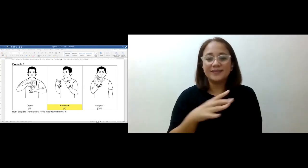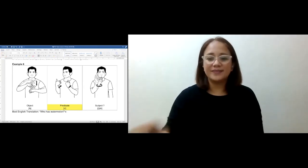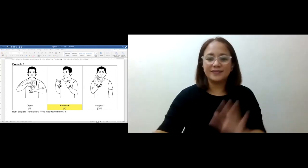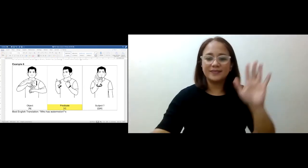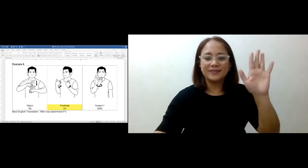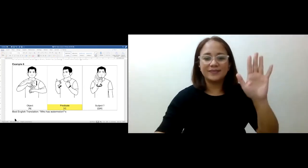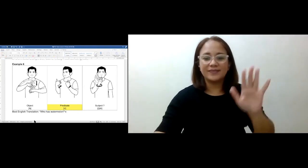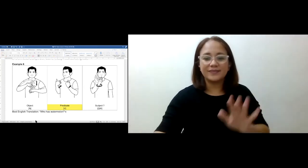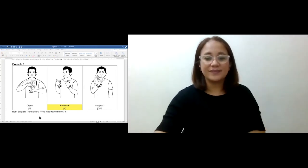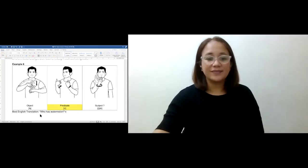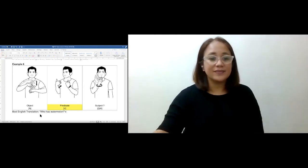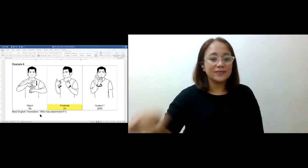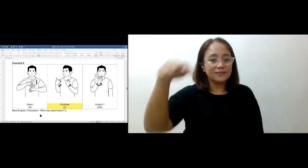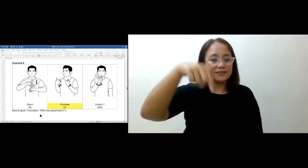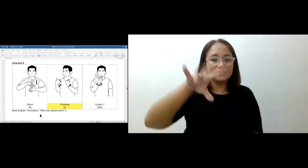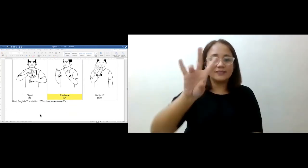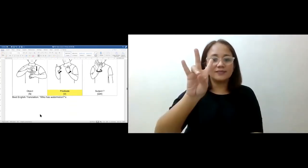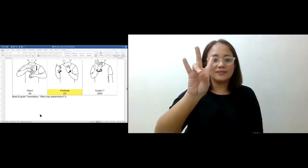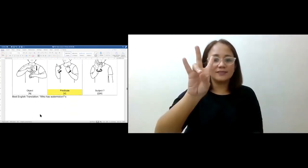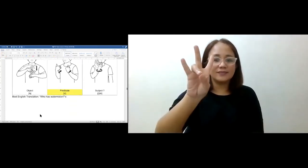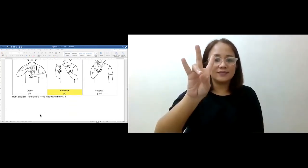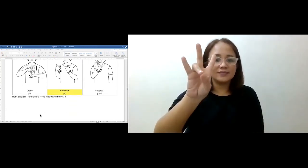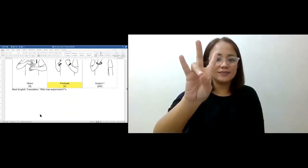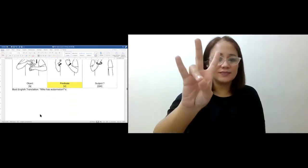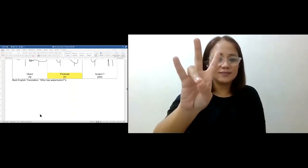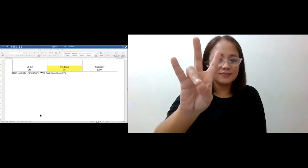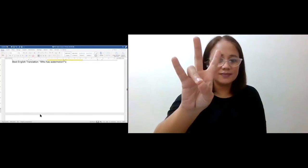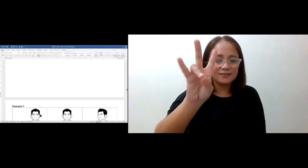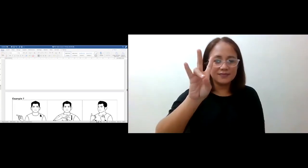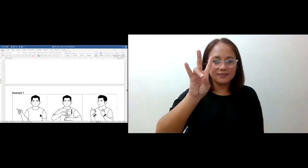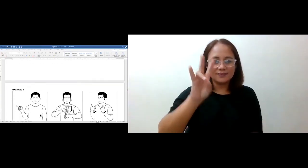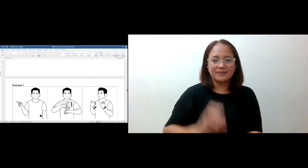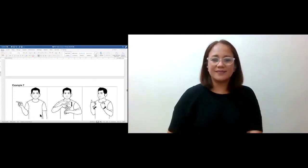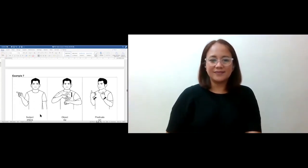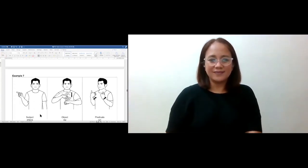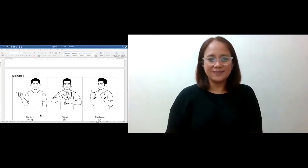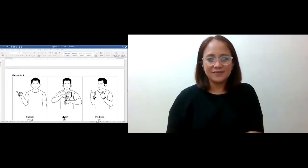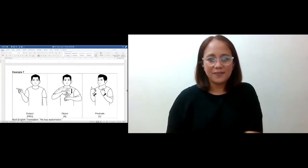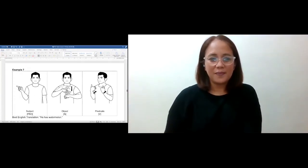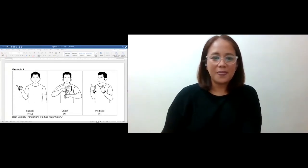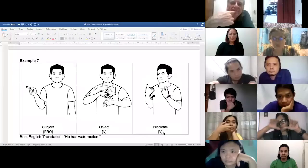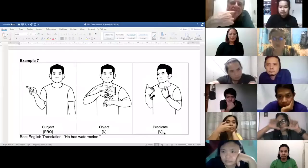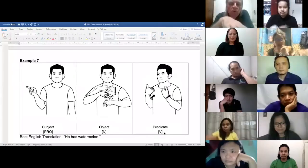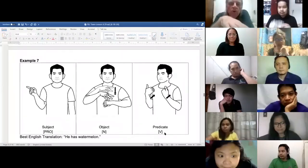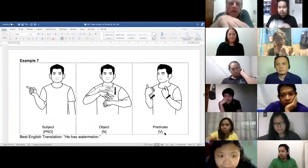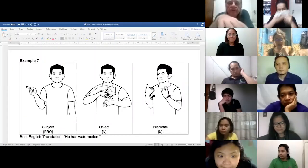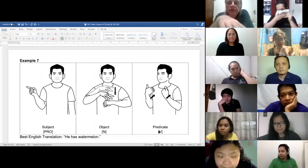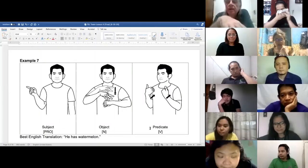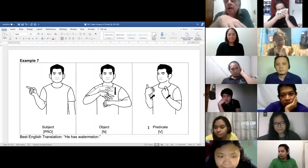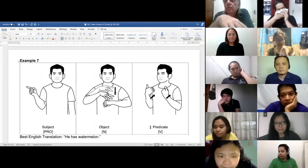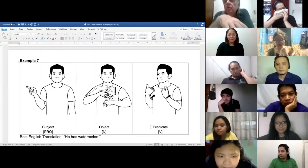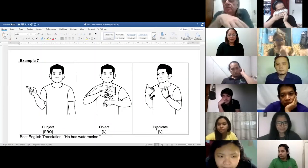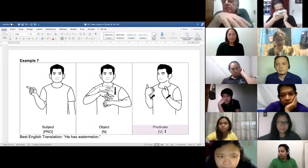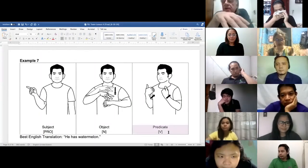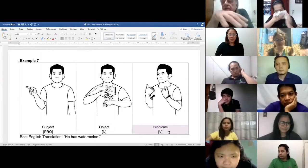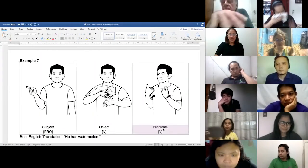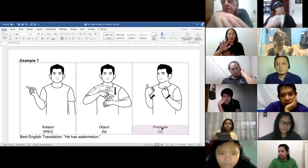number 7 then. Before I forget, I want to say the reason I